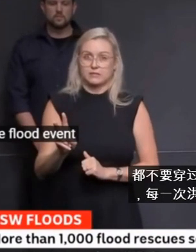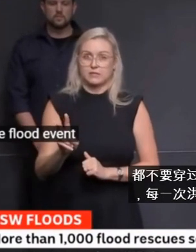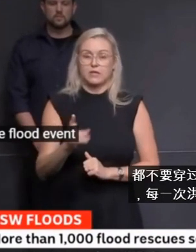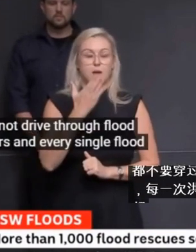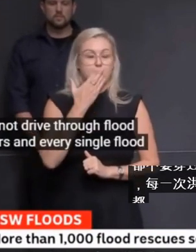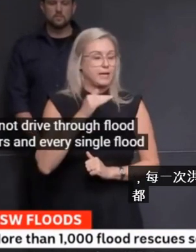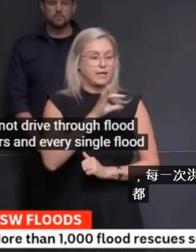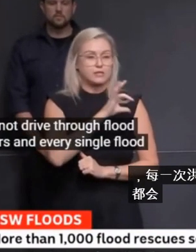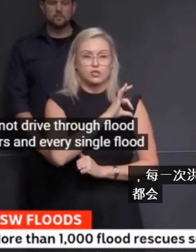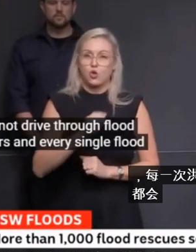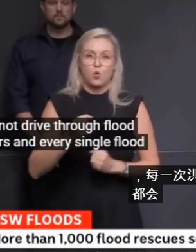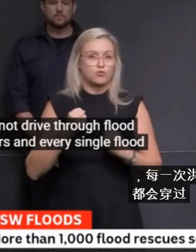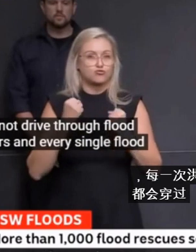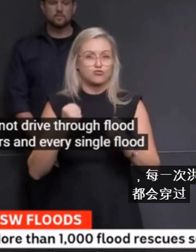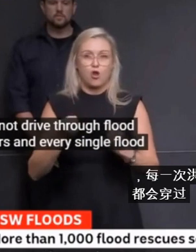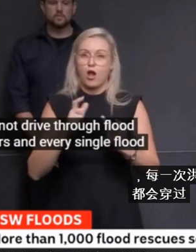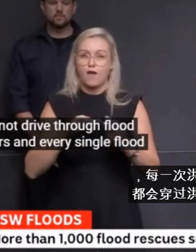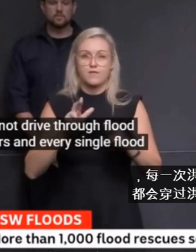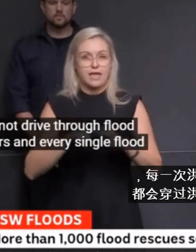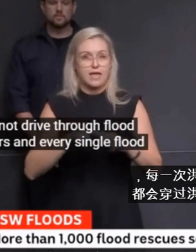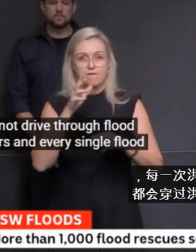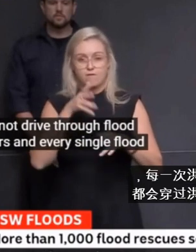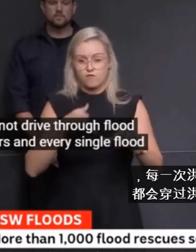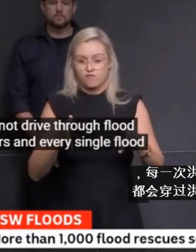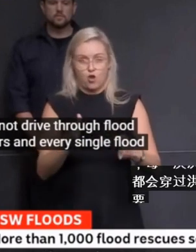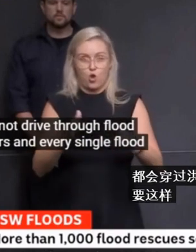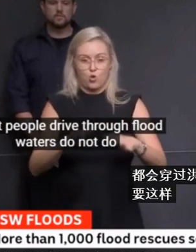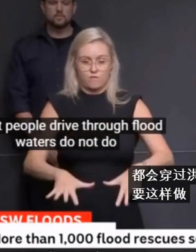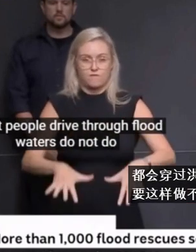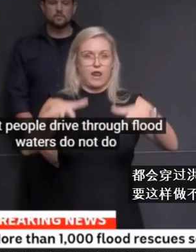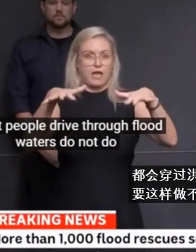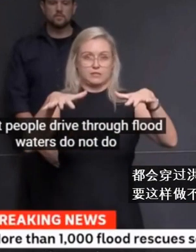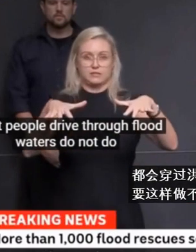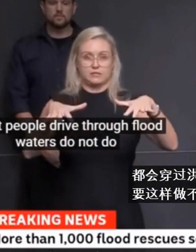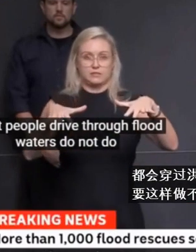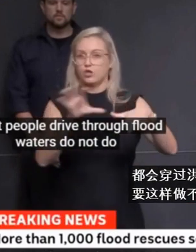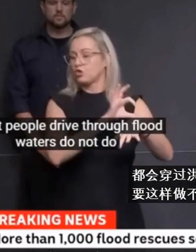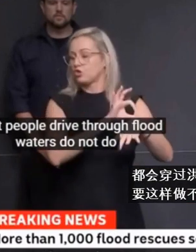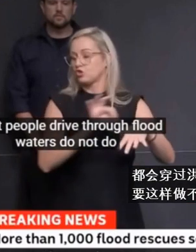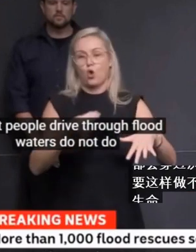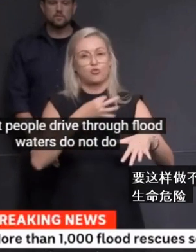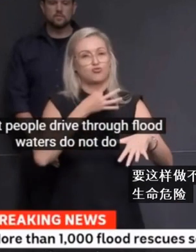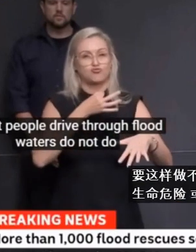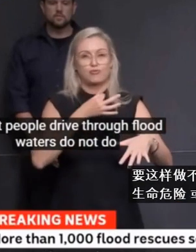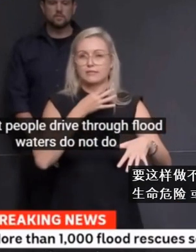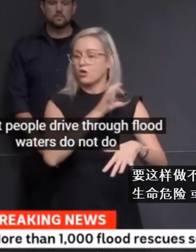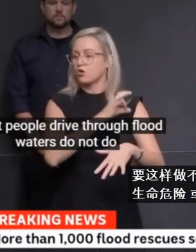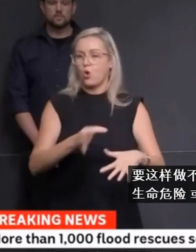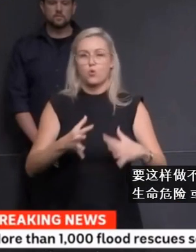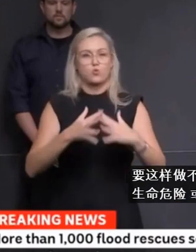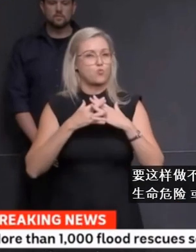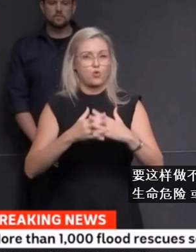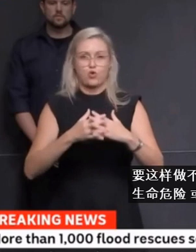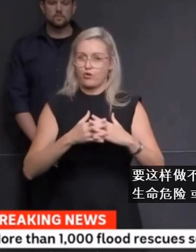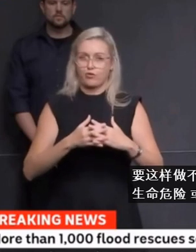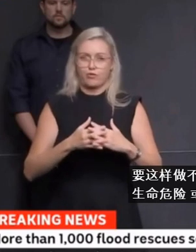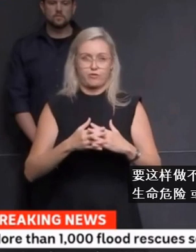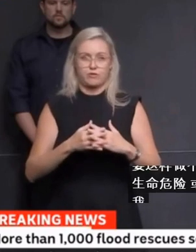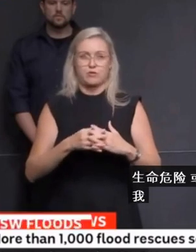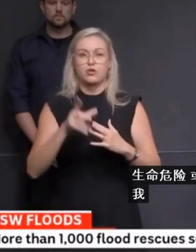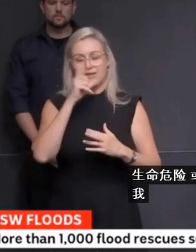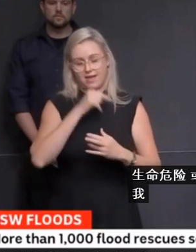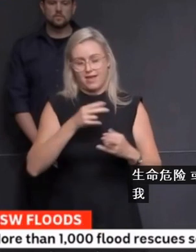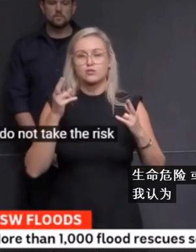event, people drive through floodwaters. Do not do it. Do not take the risk. Do not risk your life or your family's life. That is